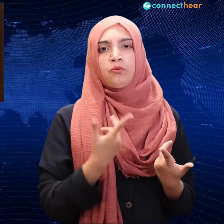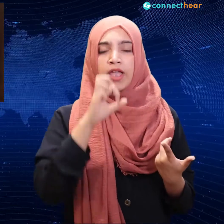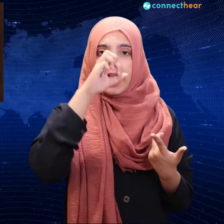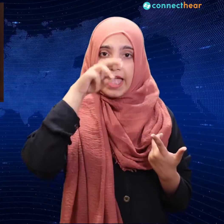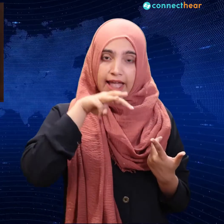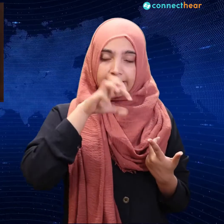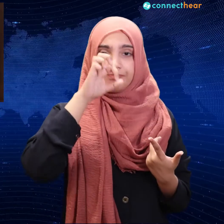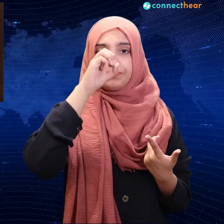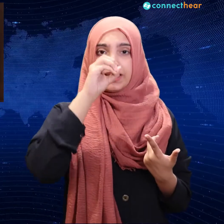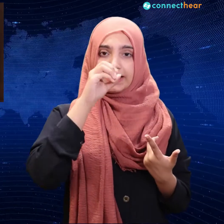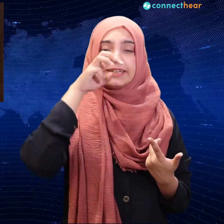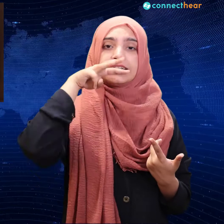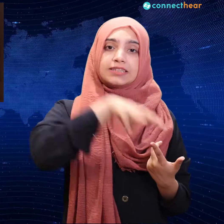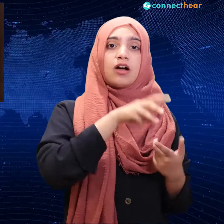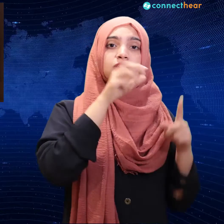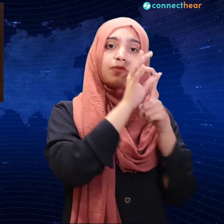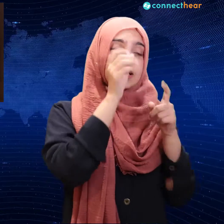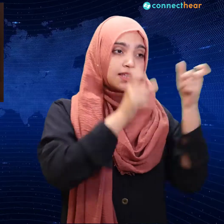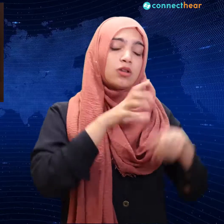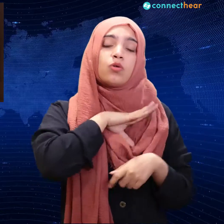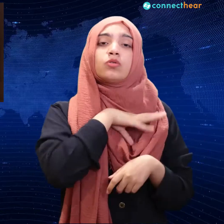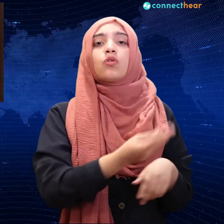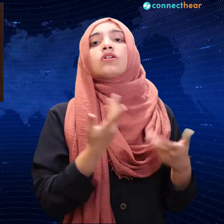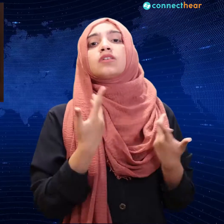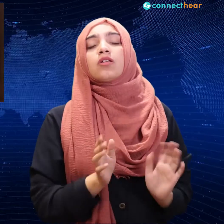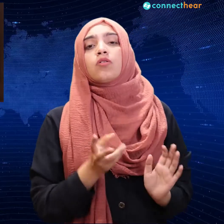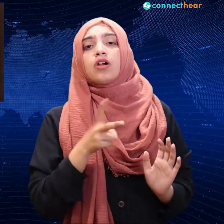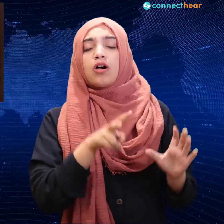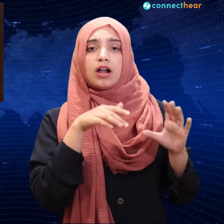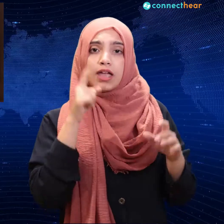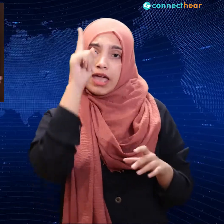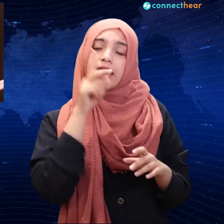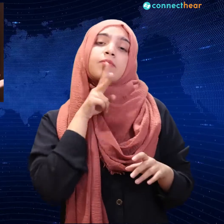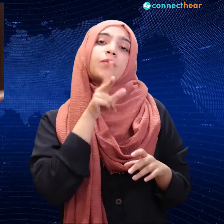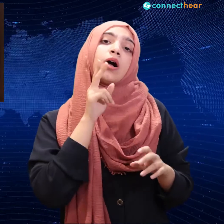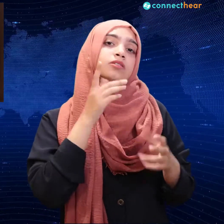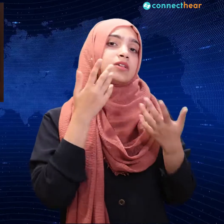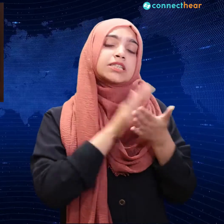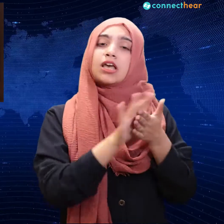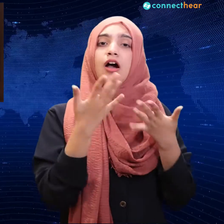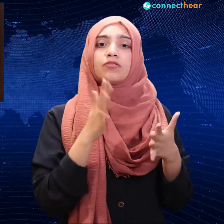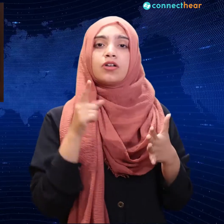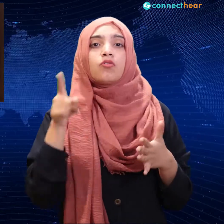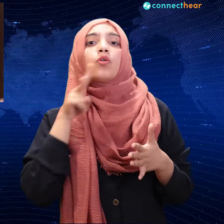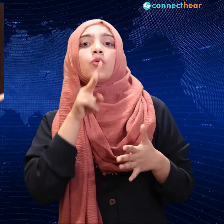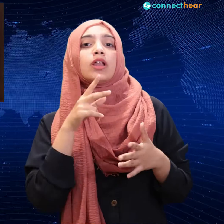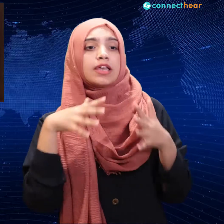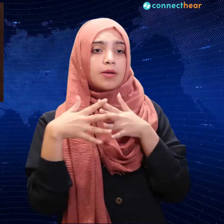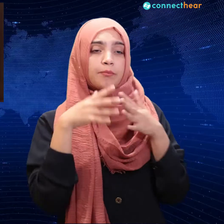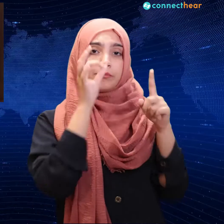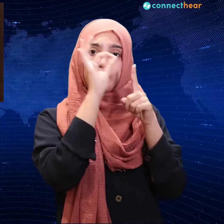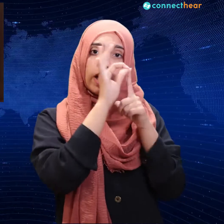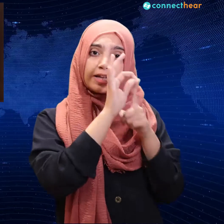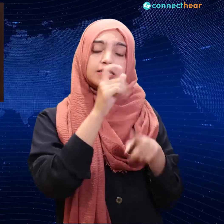Pakistanis died in it. And on top of it, rather than one word of appreciation, I saw them blaming us. Well, the fact they said there were